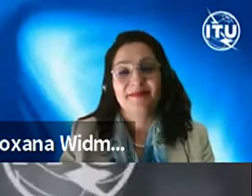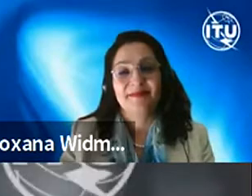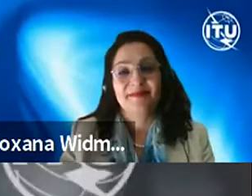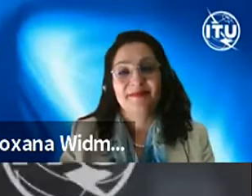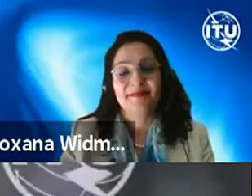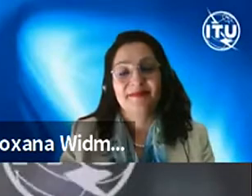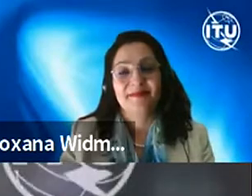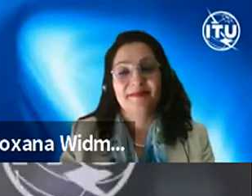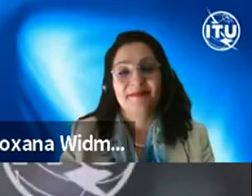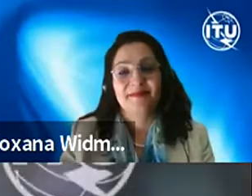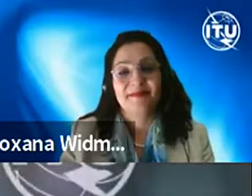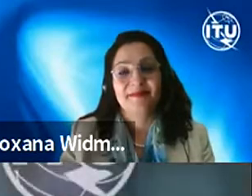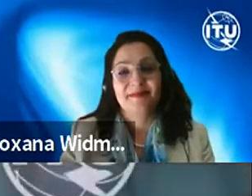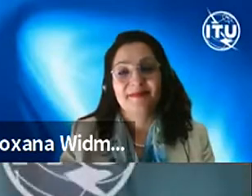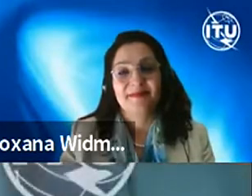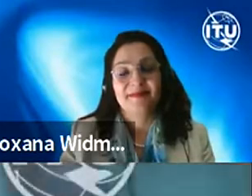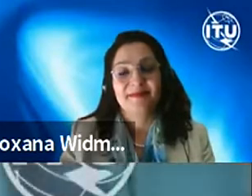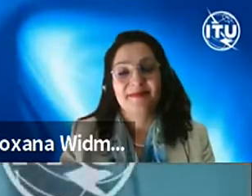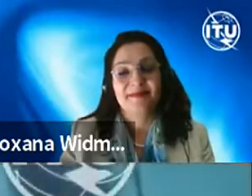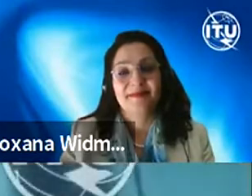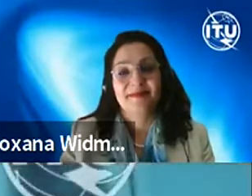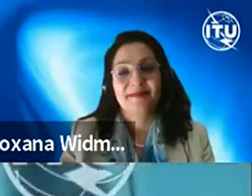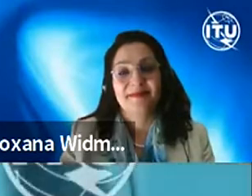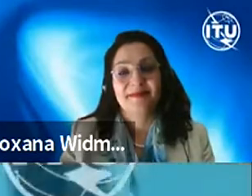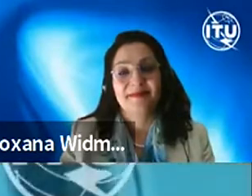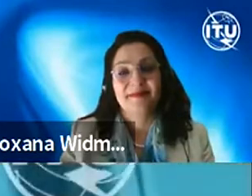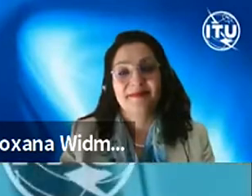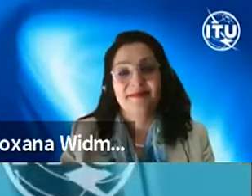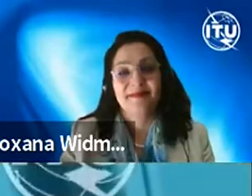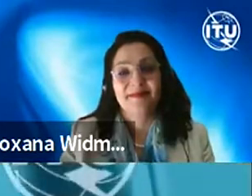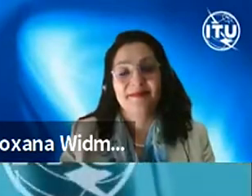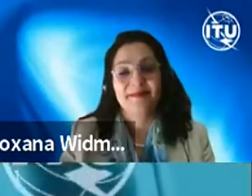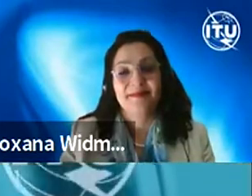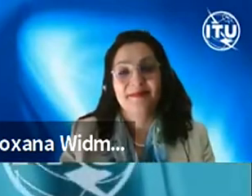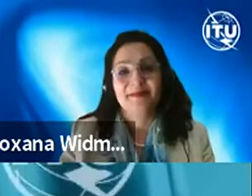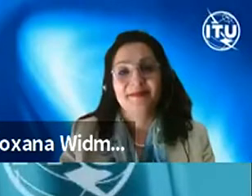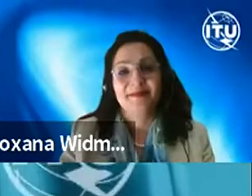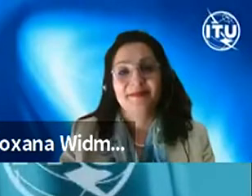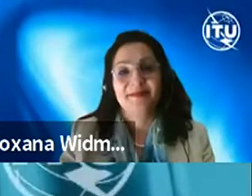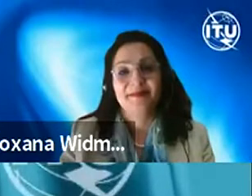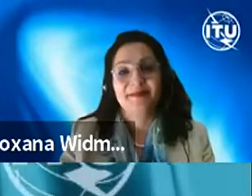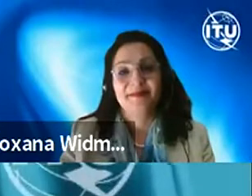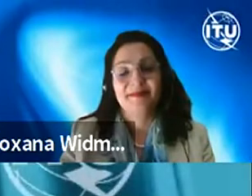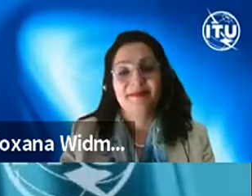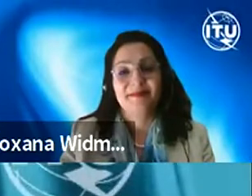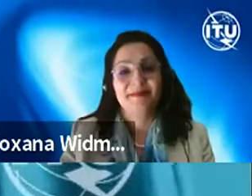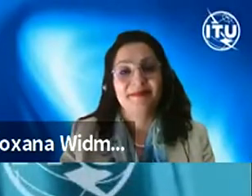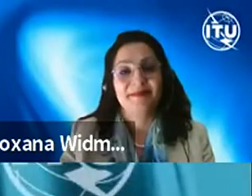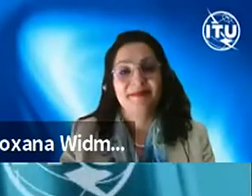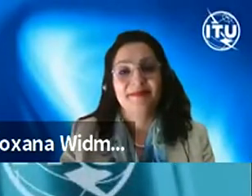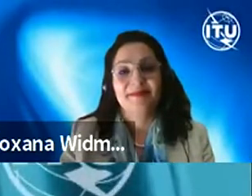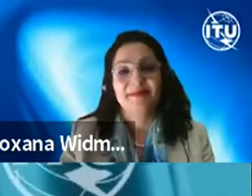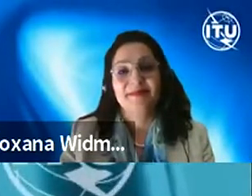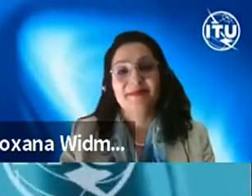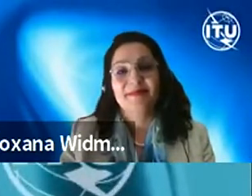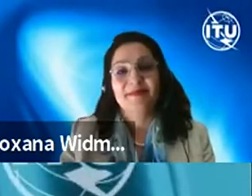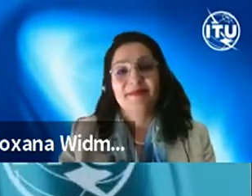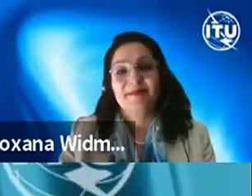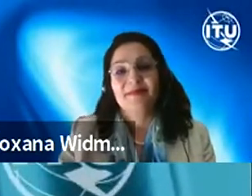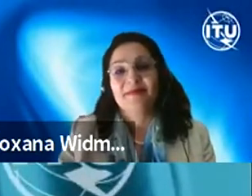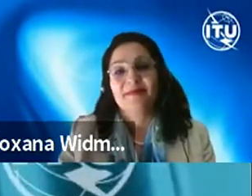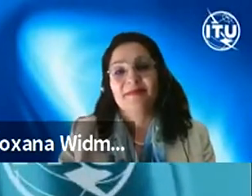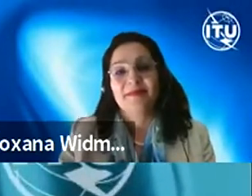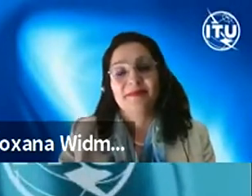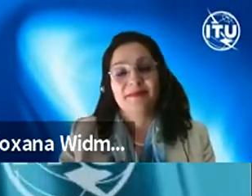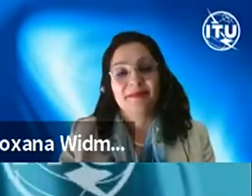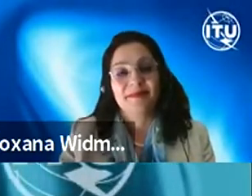of entertainment content with their families. Use of virtual assistant technology to obtain all types of information